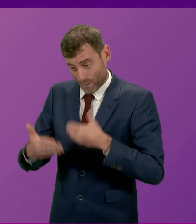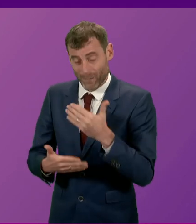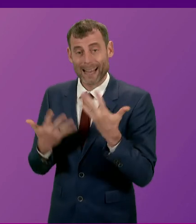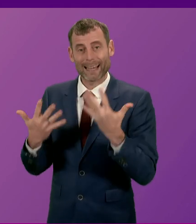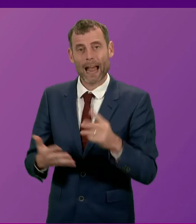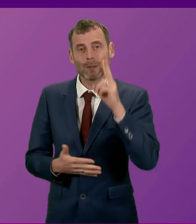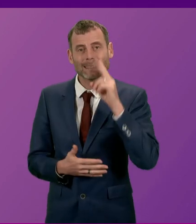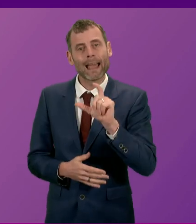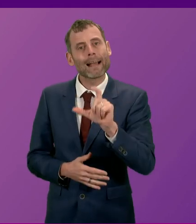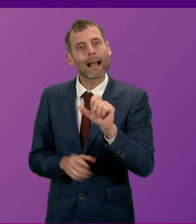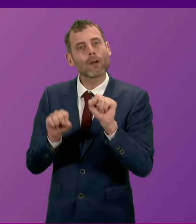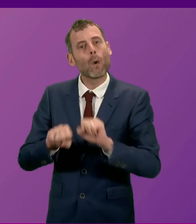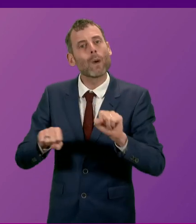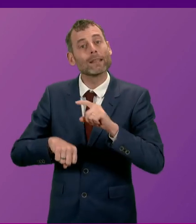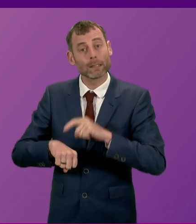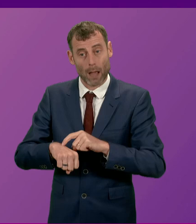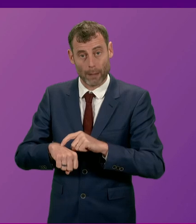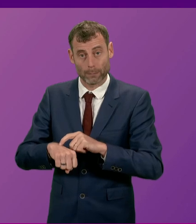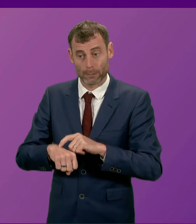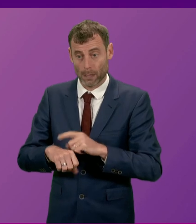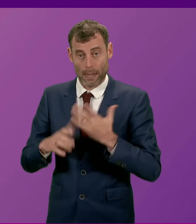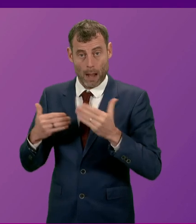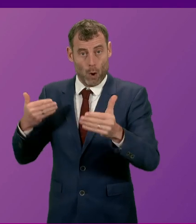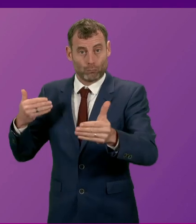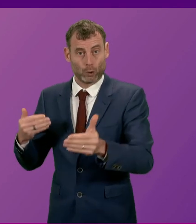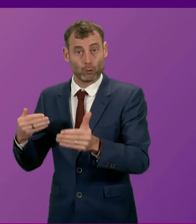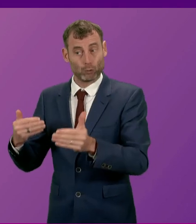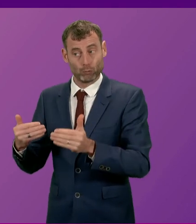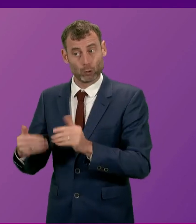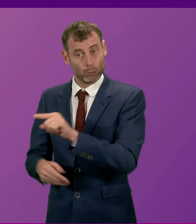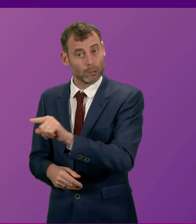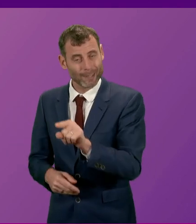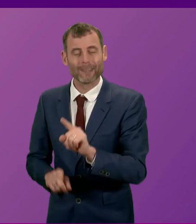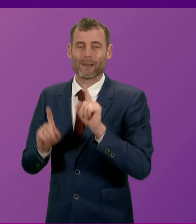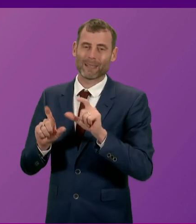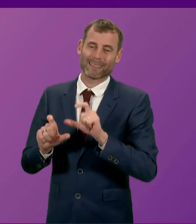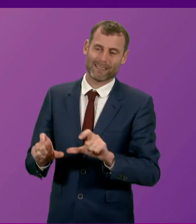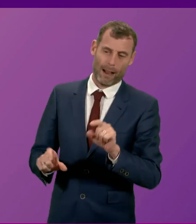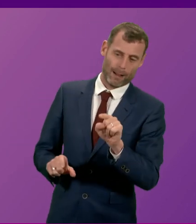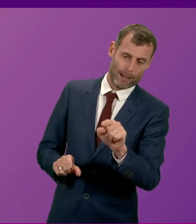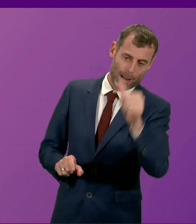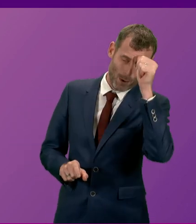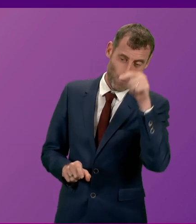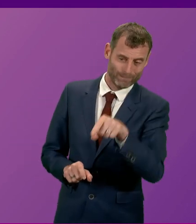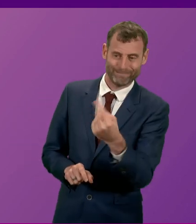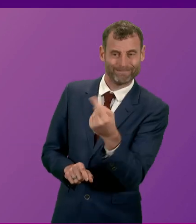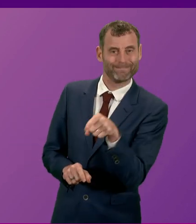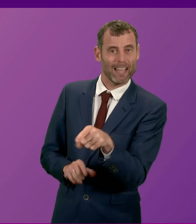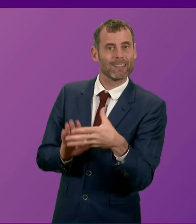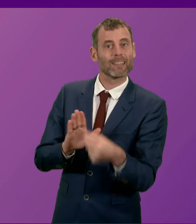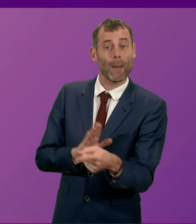waiting times. But I know that will be cold comfort to the constituent that Tess White fairly puts to me this